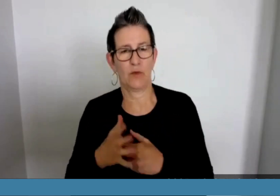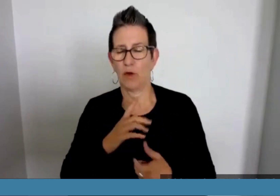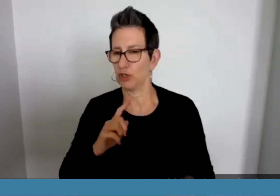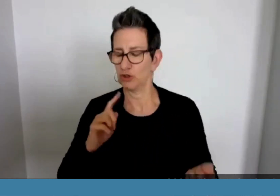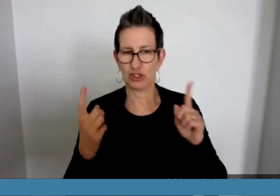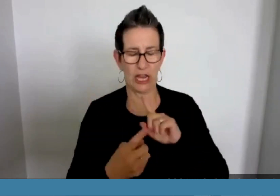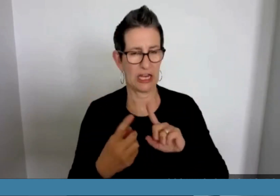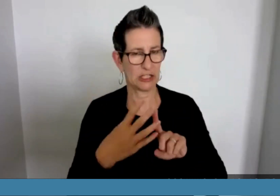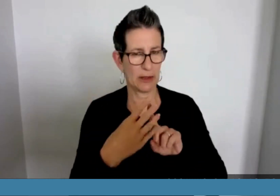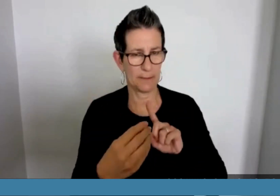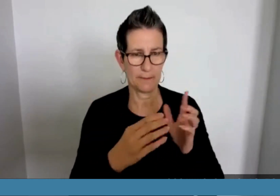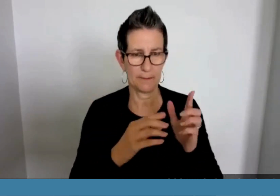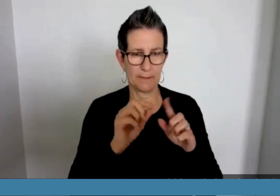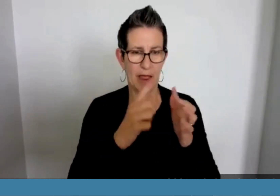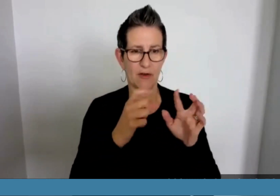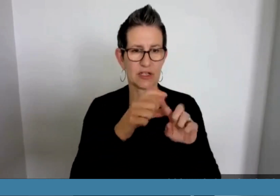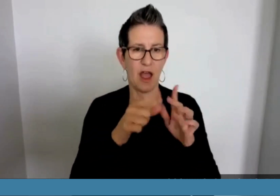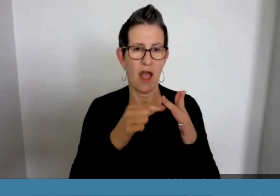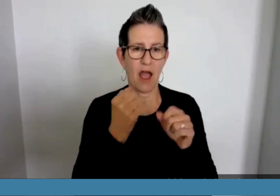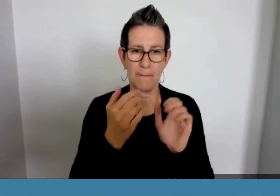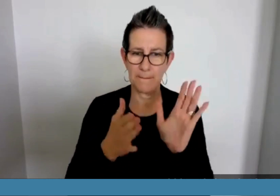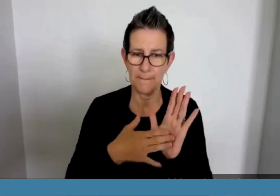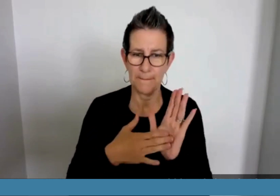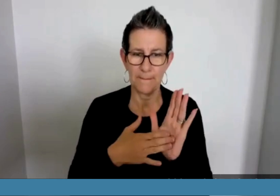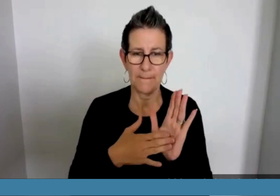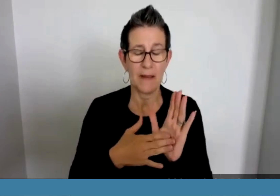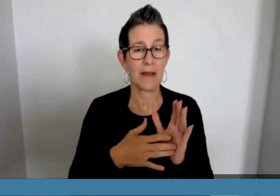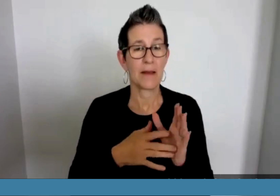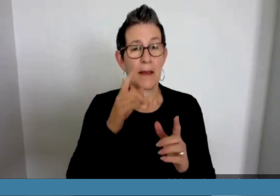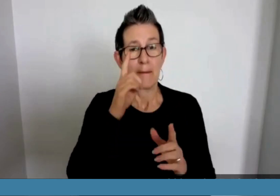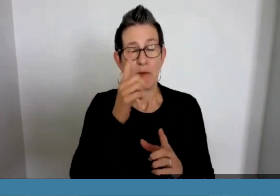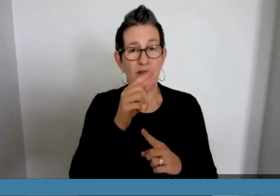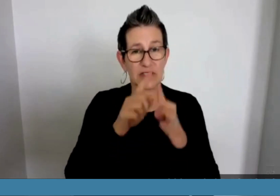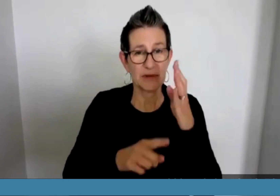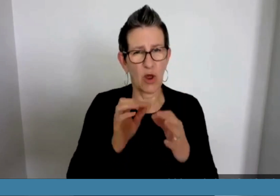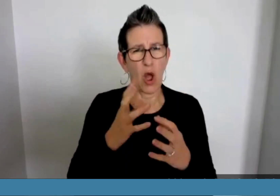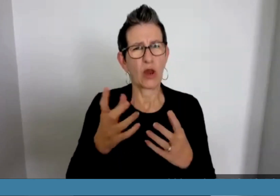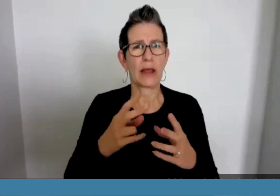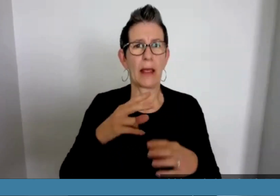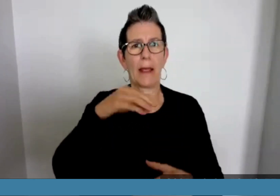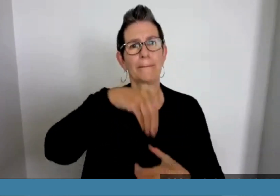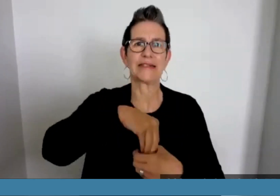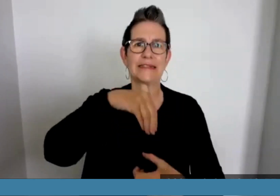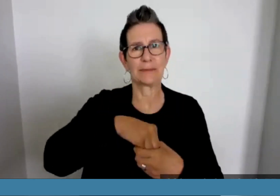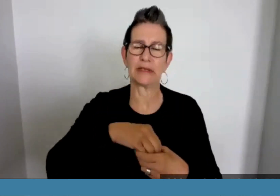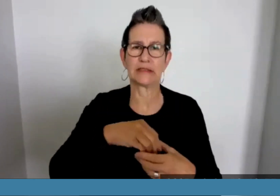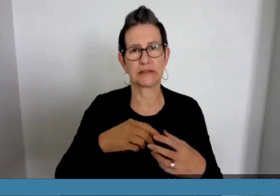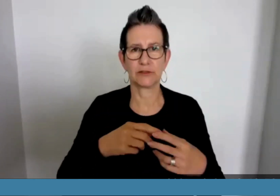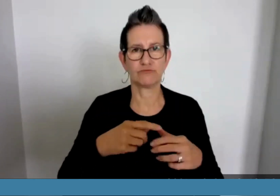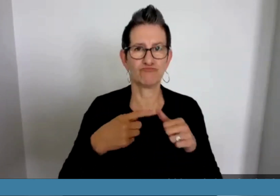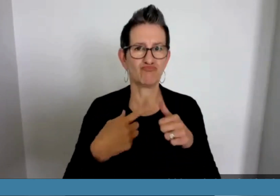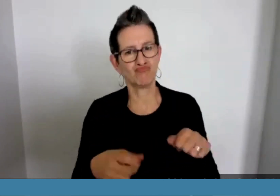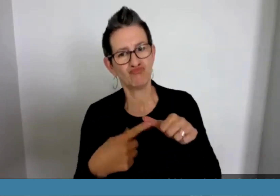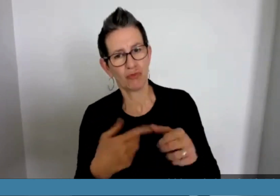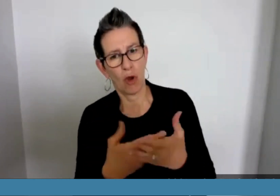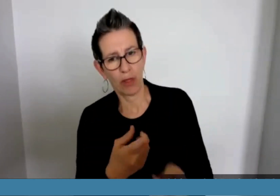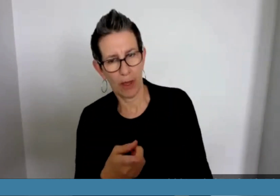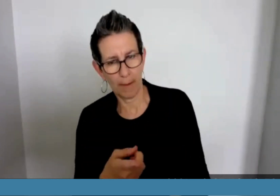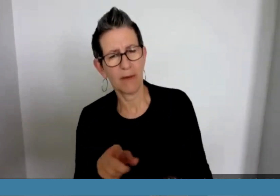with disability aren't just participants in research. They are leaders, co-creators, and decision makers throughout the